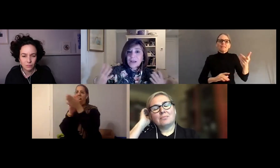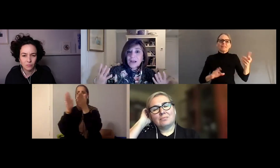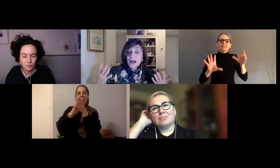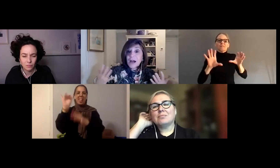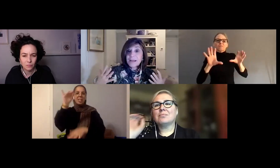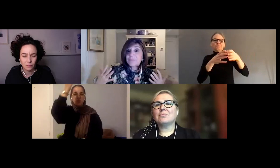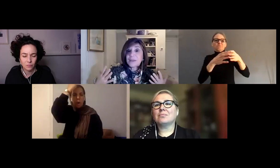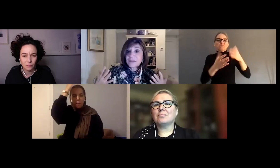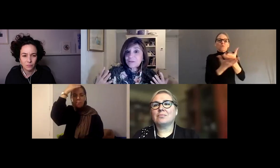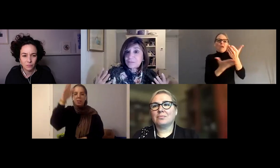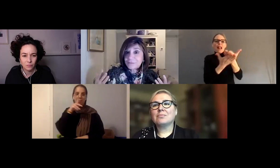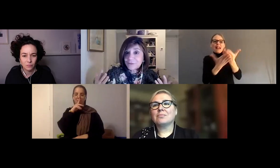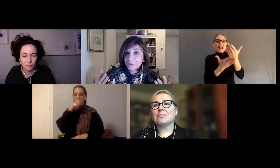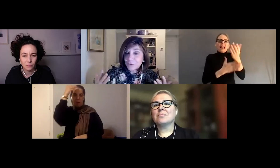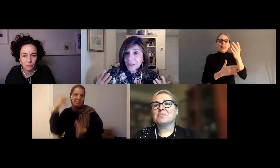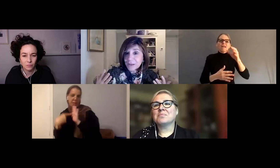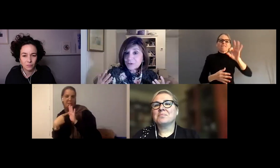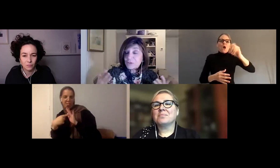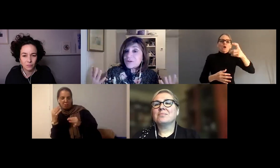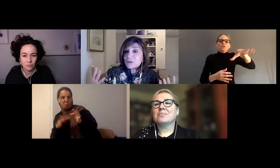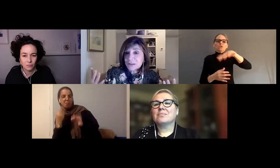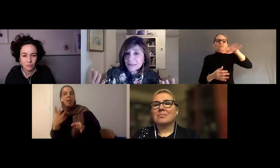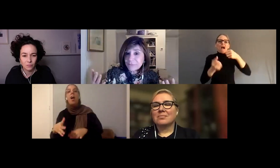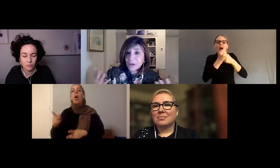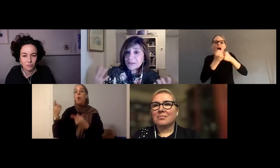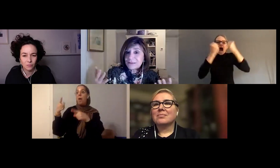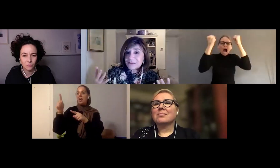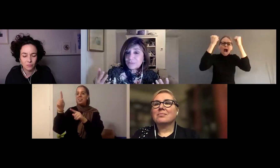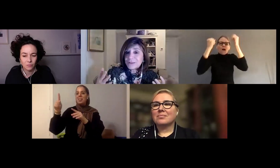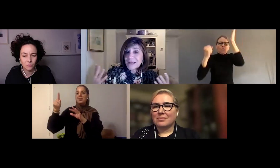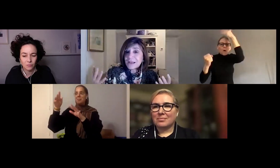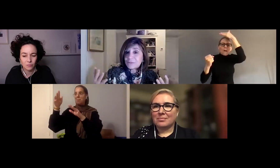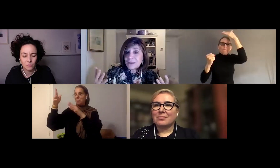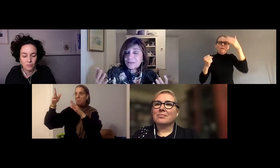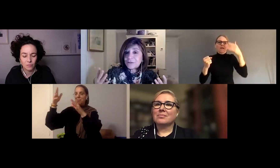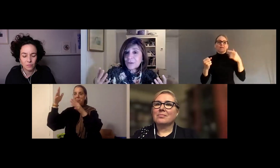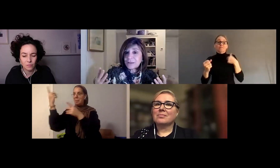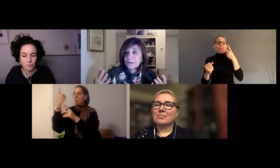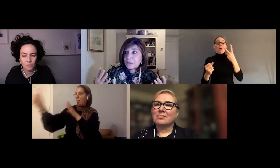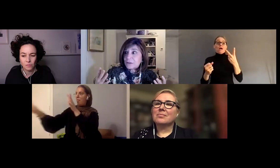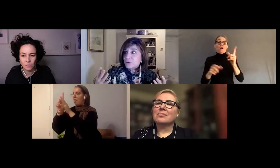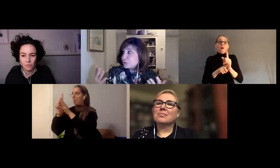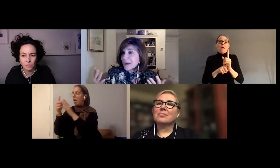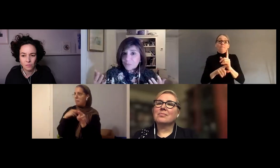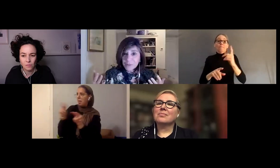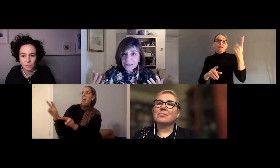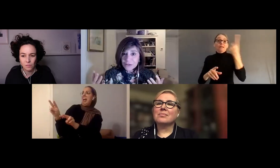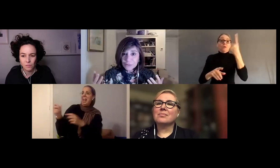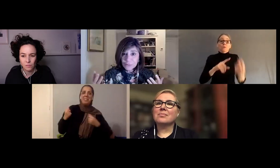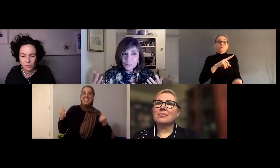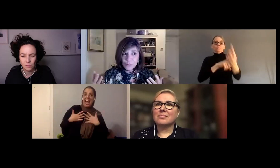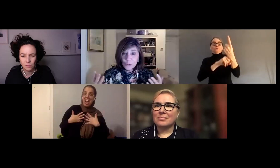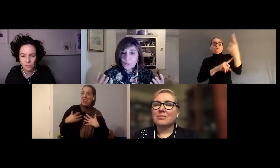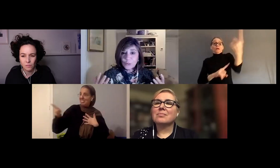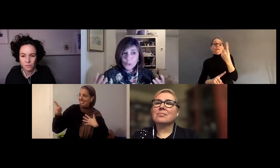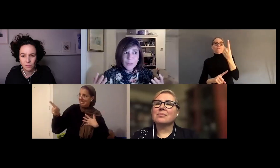country, I am like, you know, I am incredulous and frightened and freaked out, and, you know, and look around me